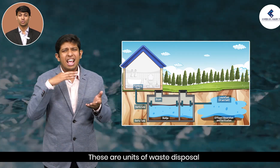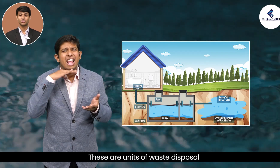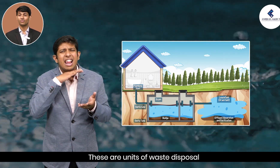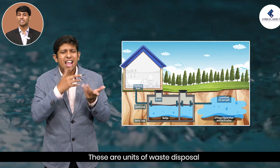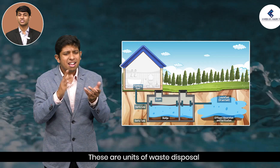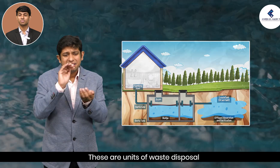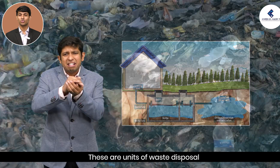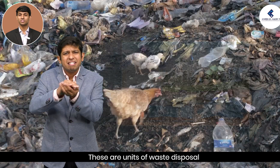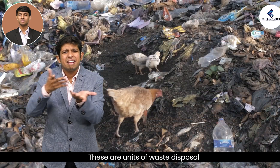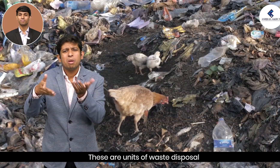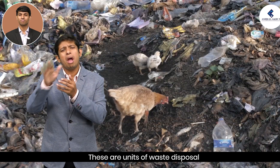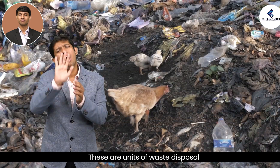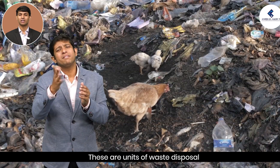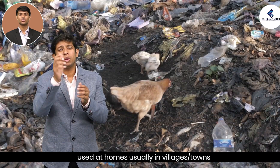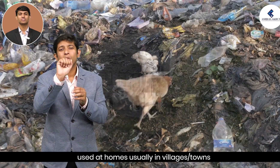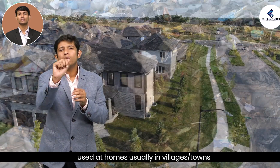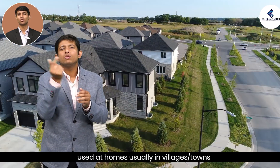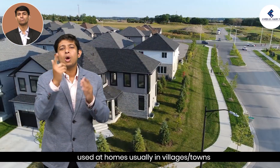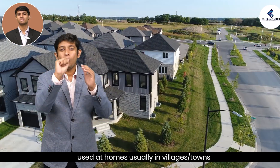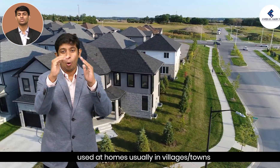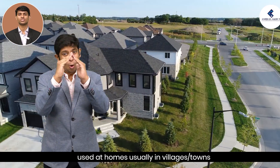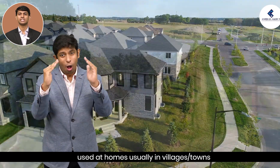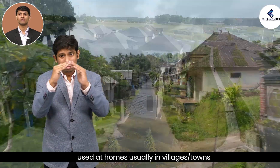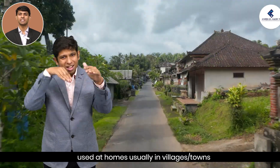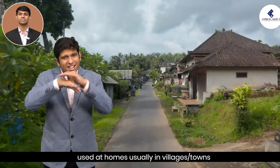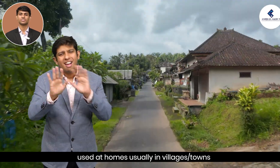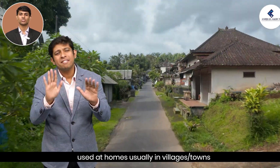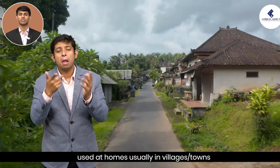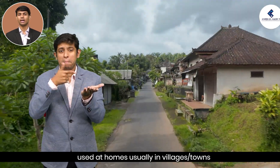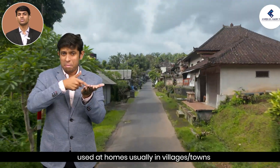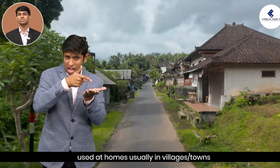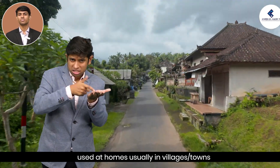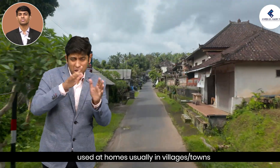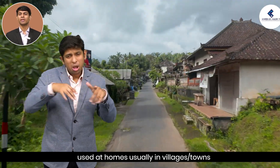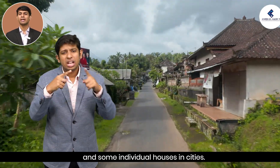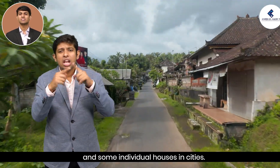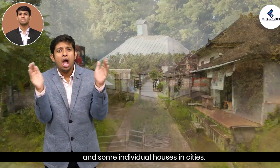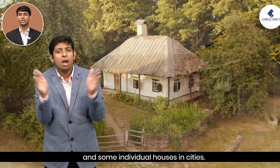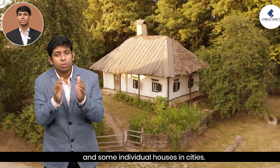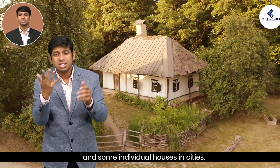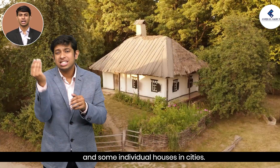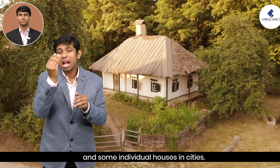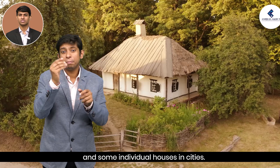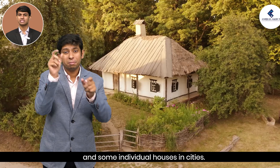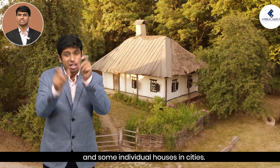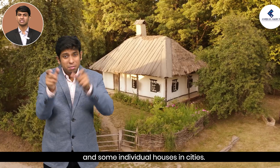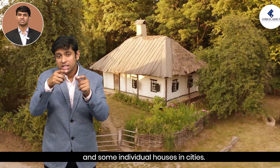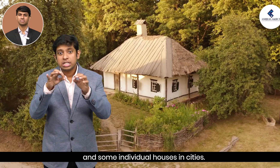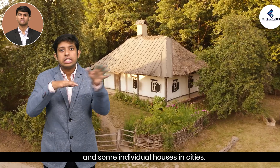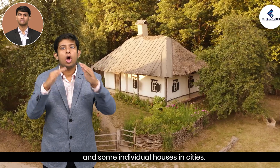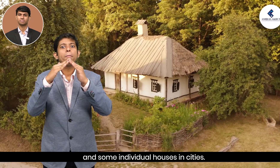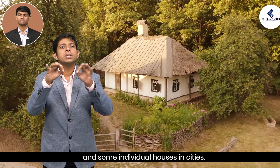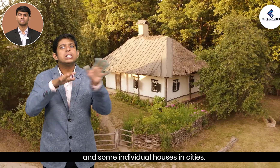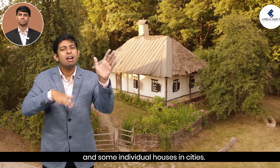These are units of waste disposal used at homes, usually in villages or towns, and some individual houses in